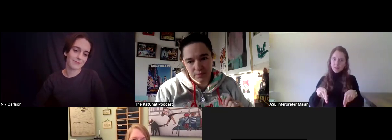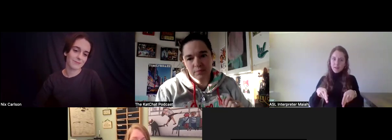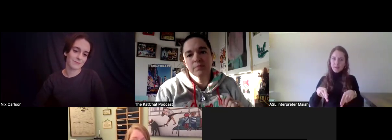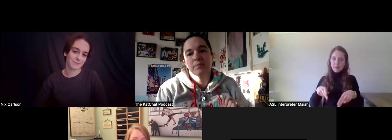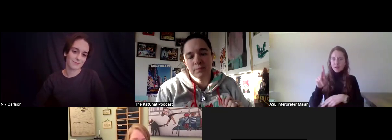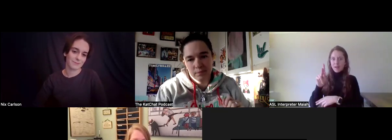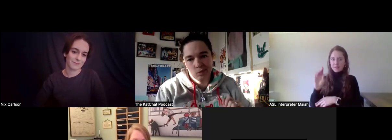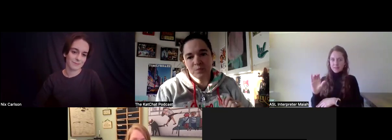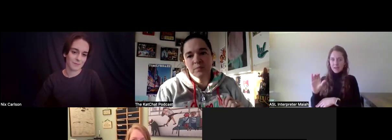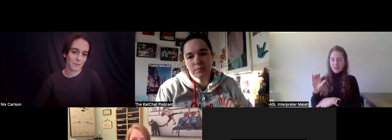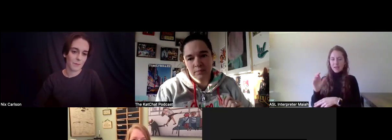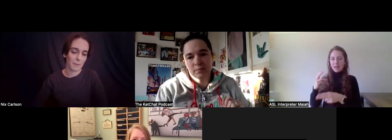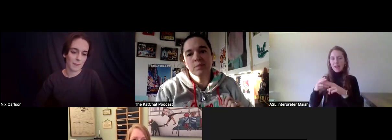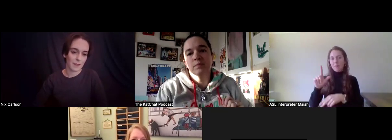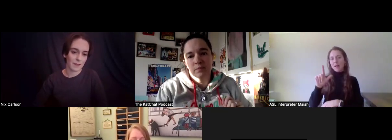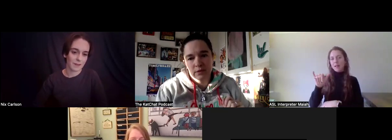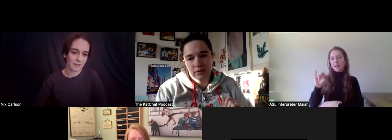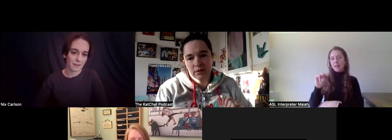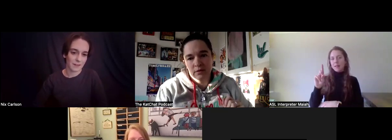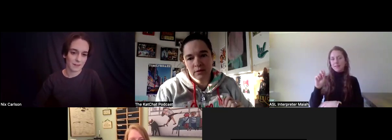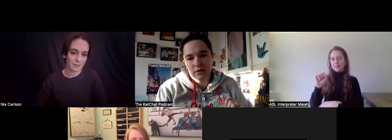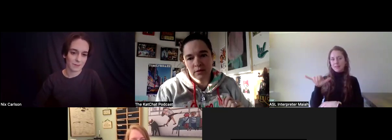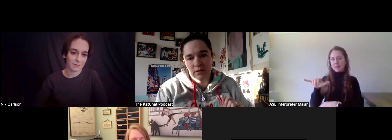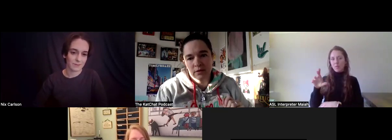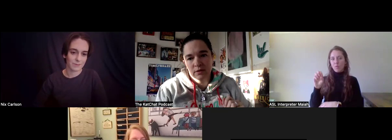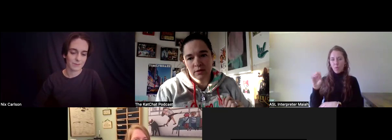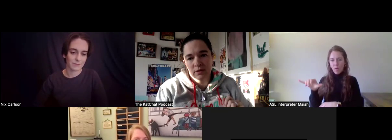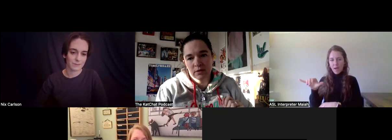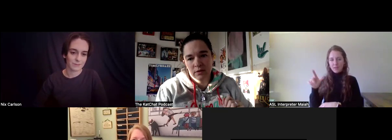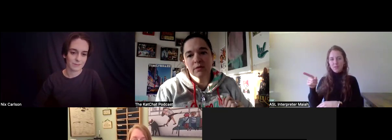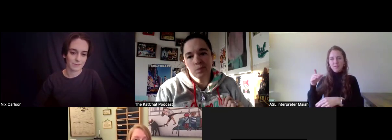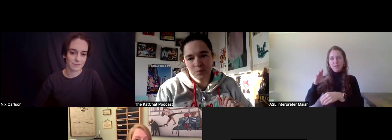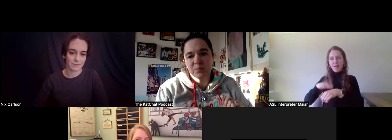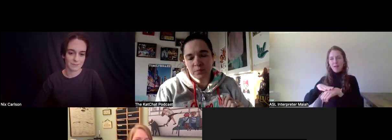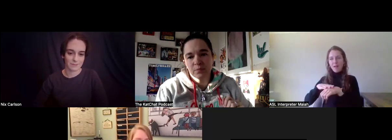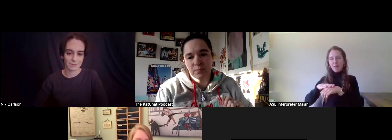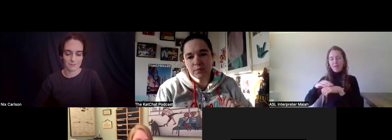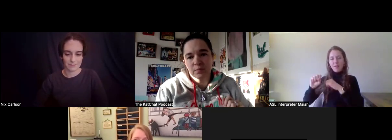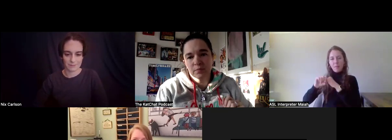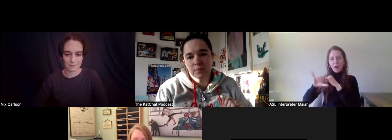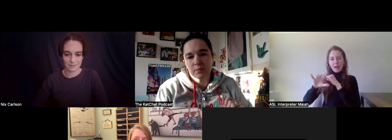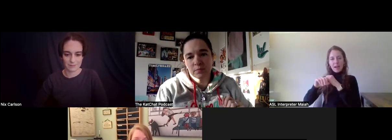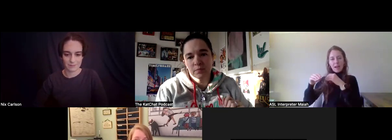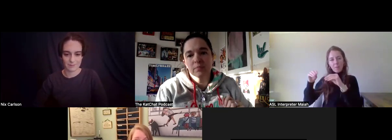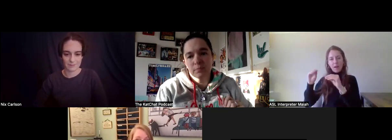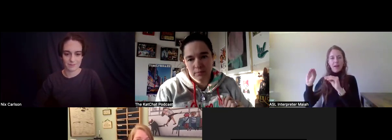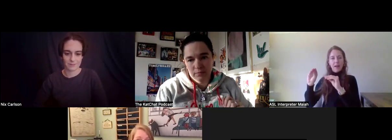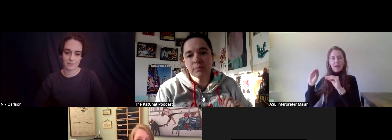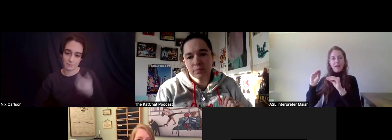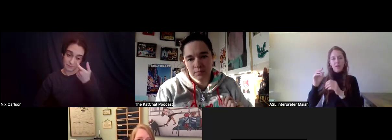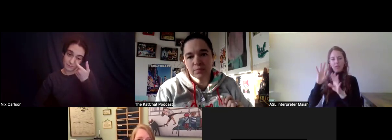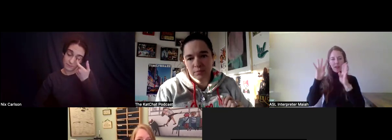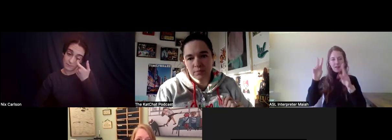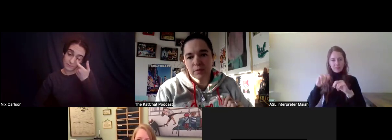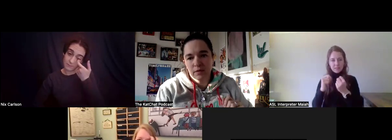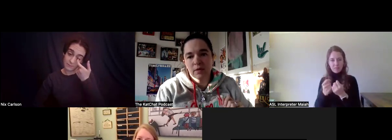named Lindsay Roy. And she's been on the marketing and creative team for years and years and years under now we have a shared